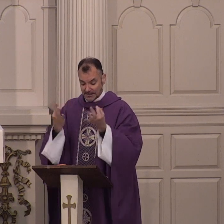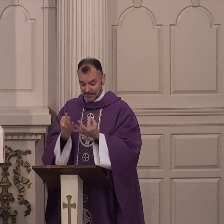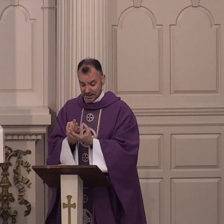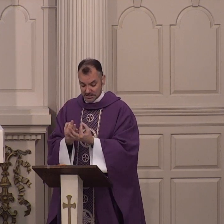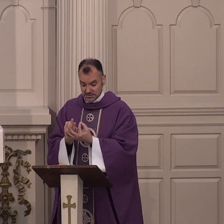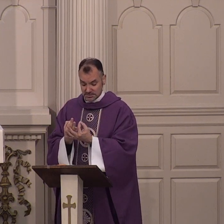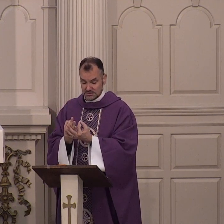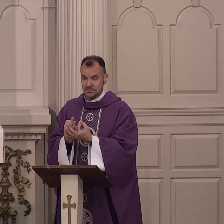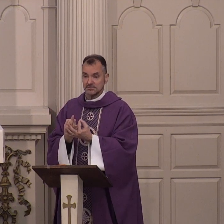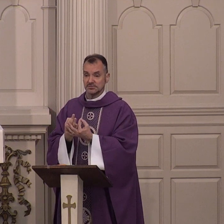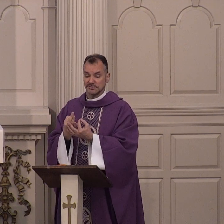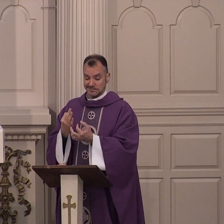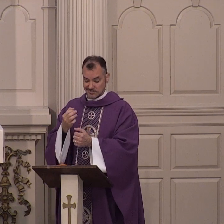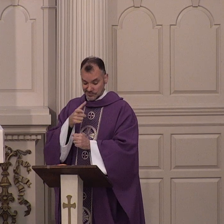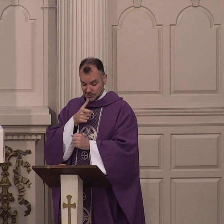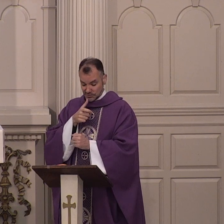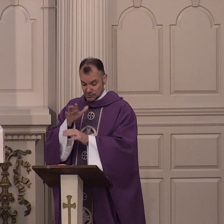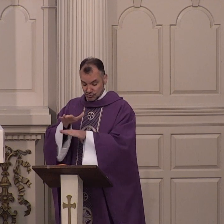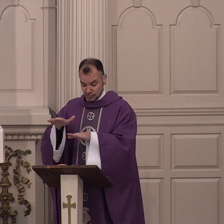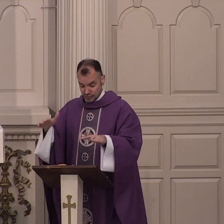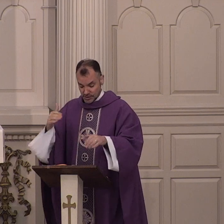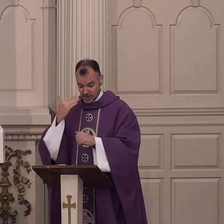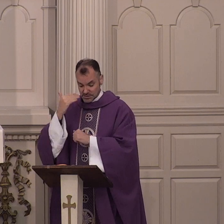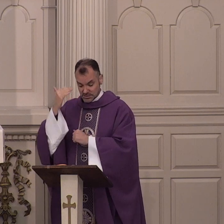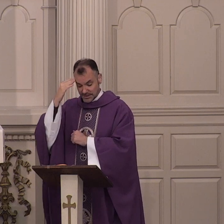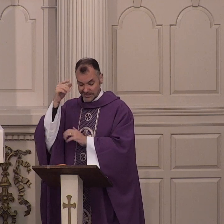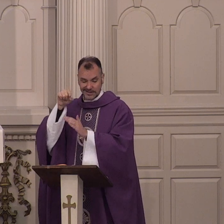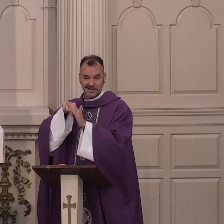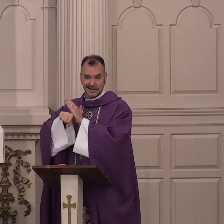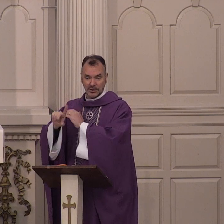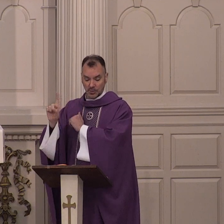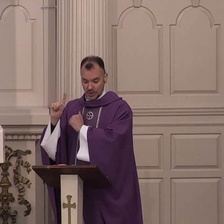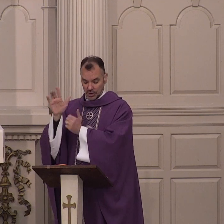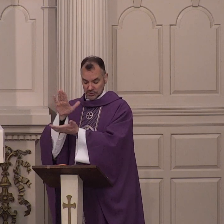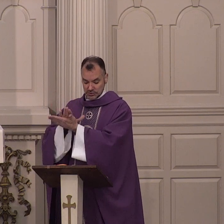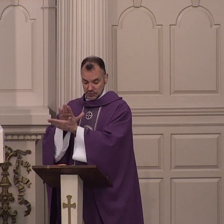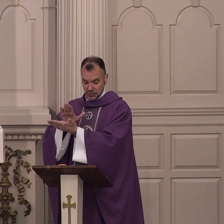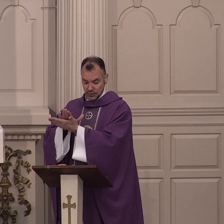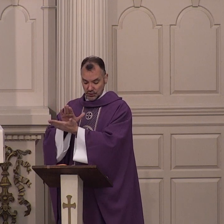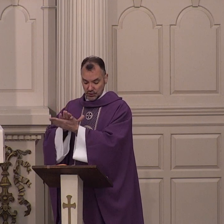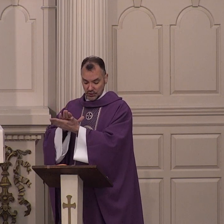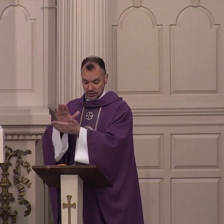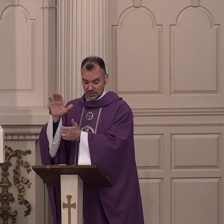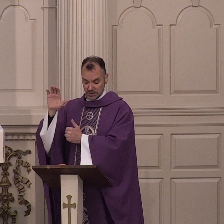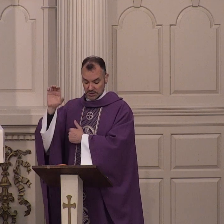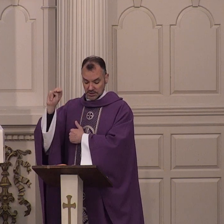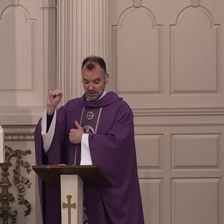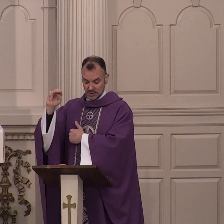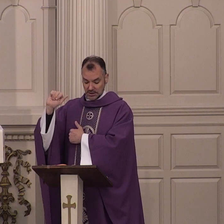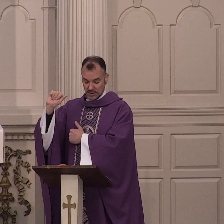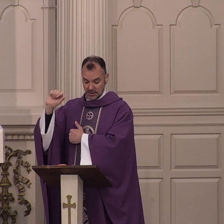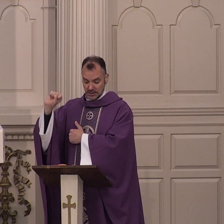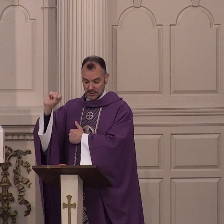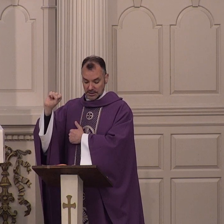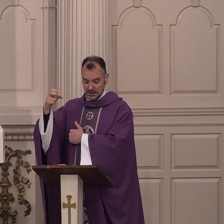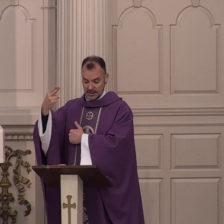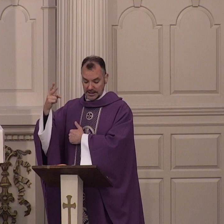and also the families of all the children and adults who were killed in the school shooting in